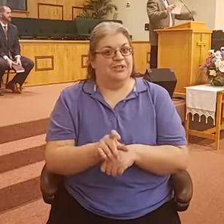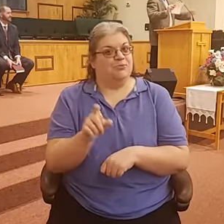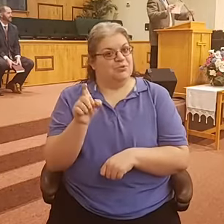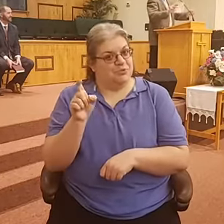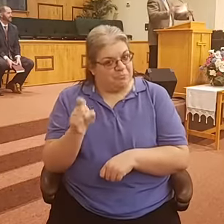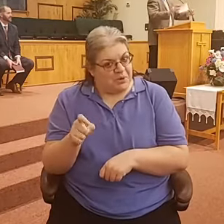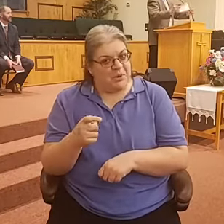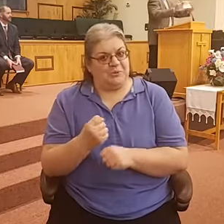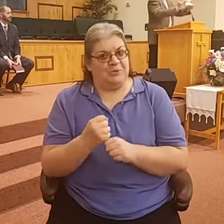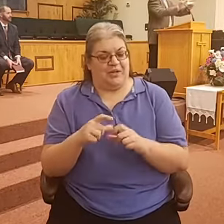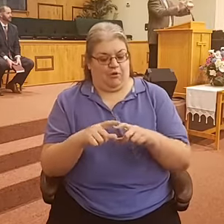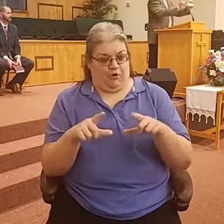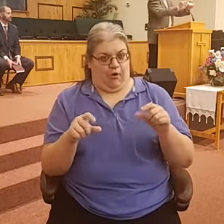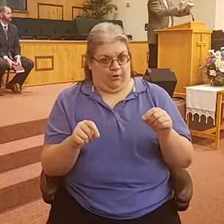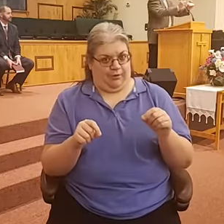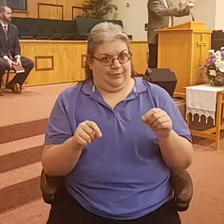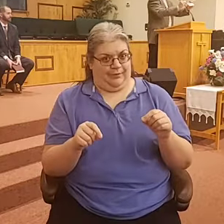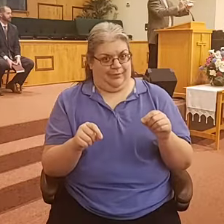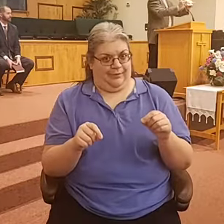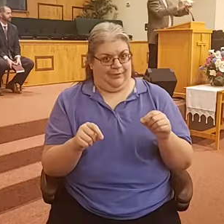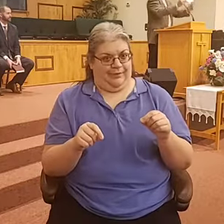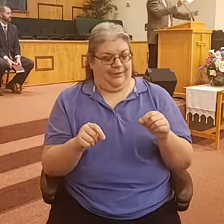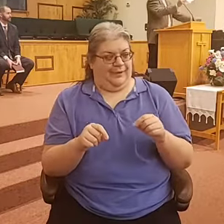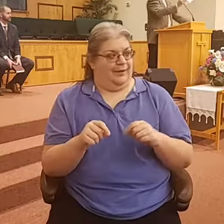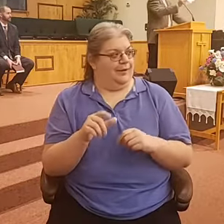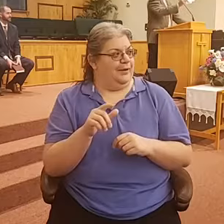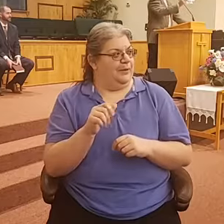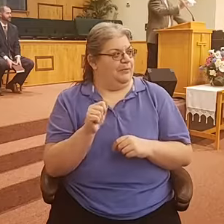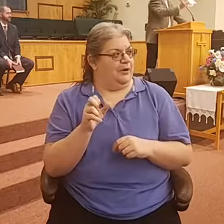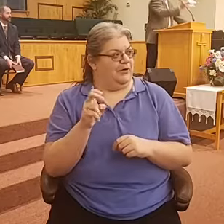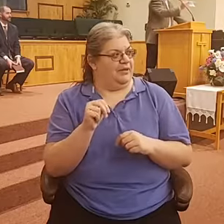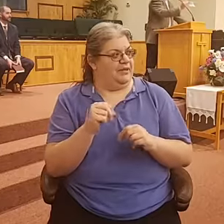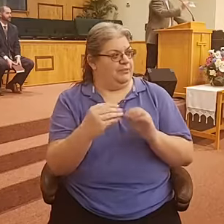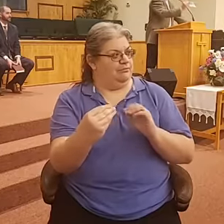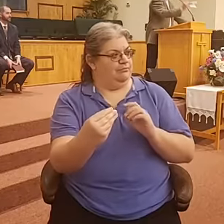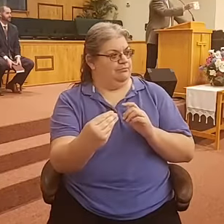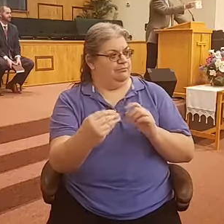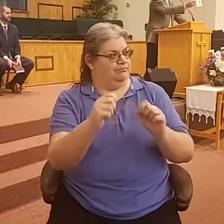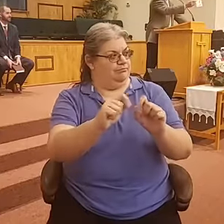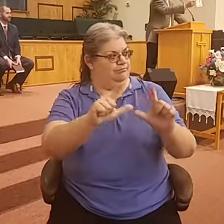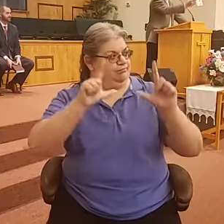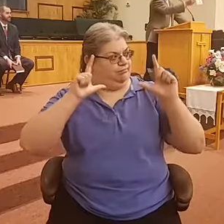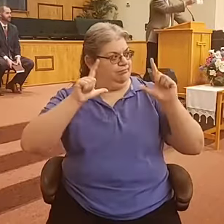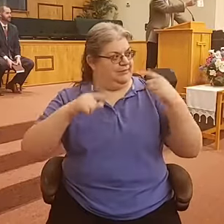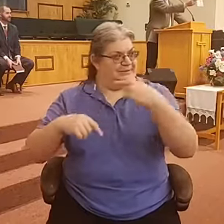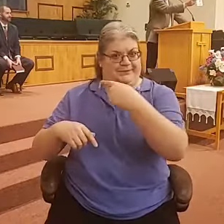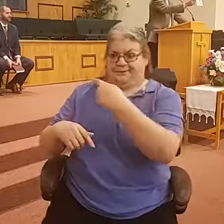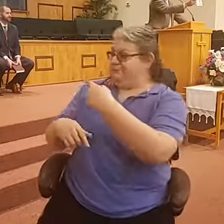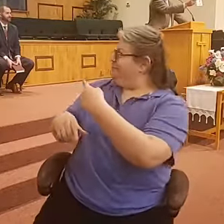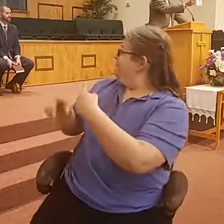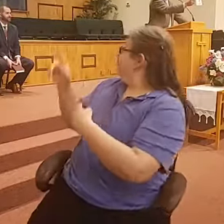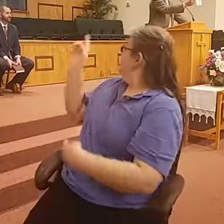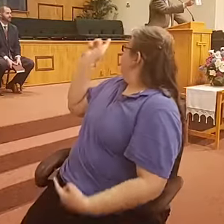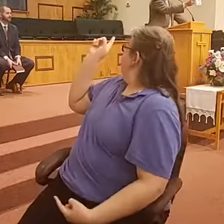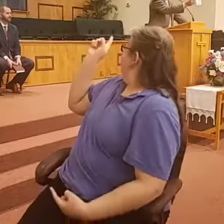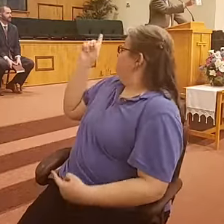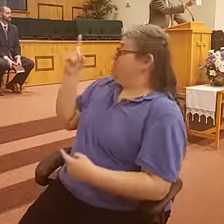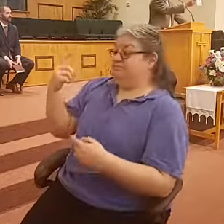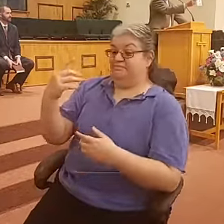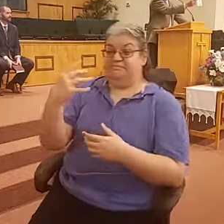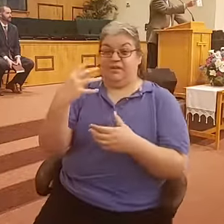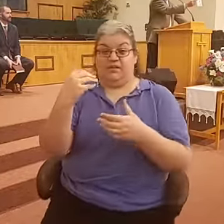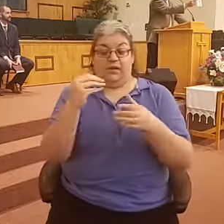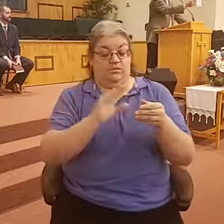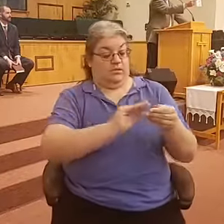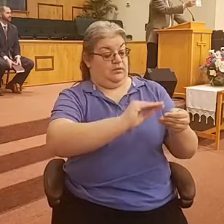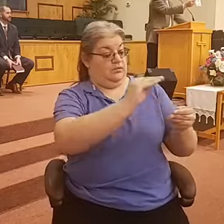get a card. And Brother Aaron, I don't know if we can zoom in on this or not, but the card on the outside says, "He is